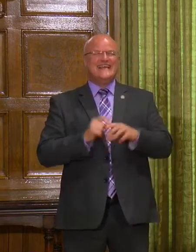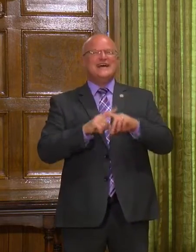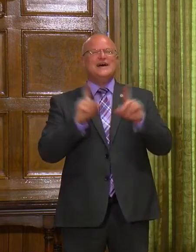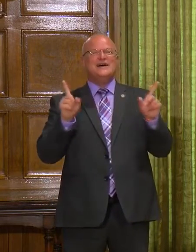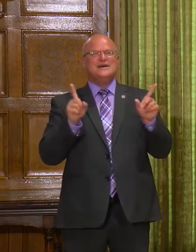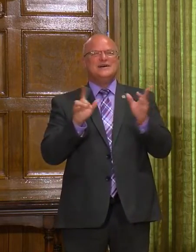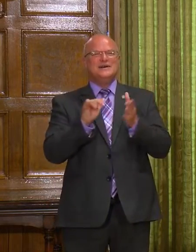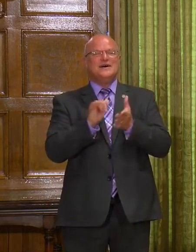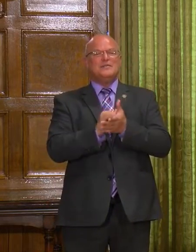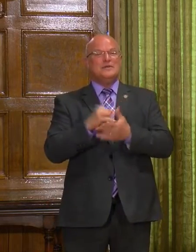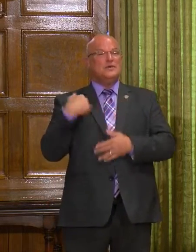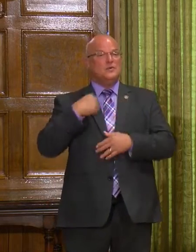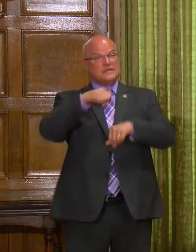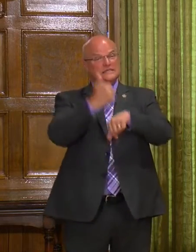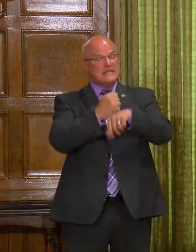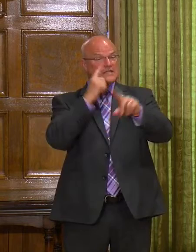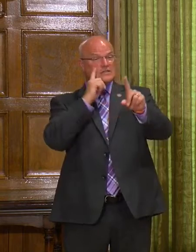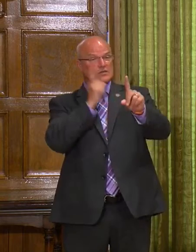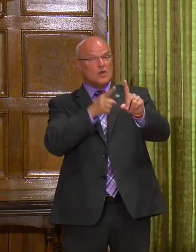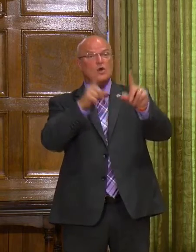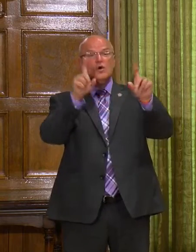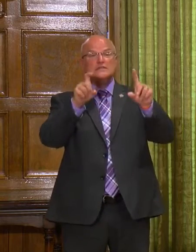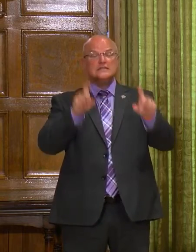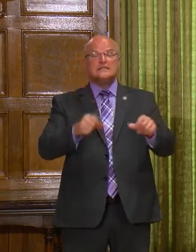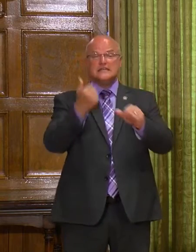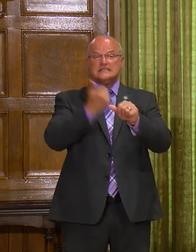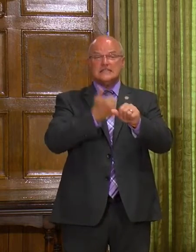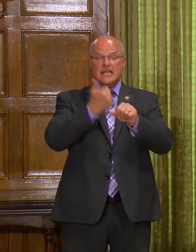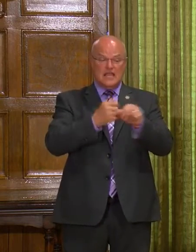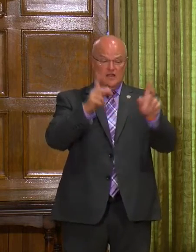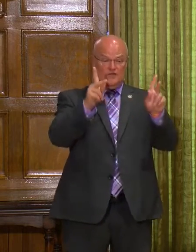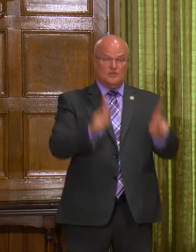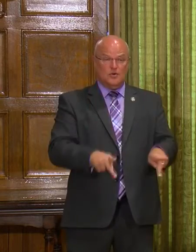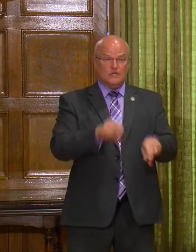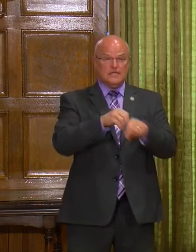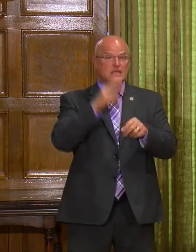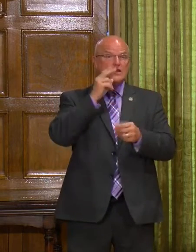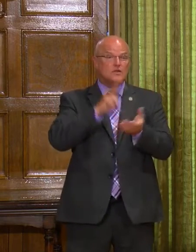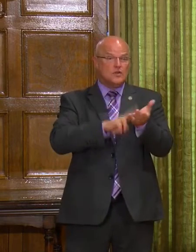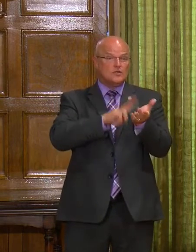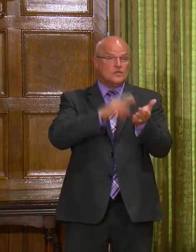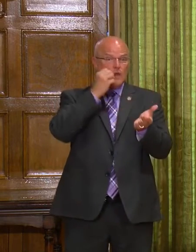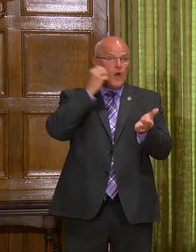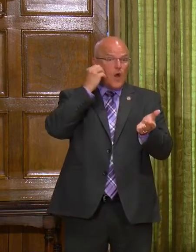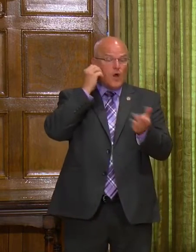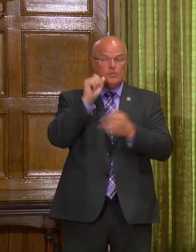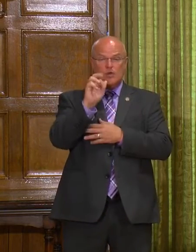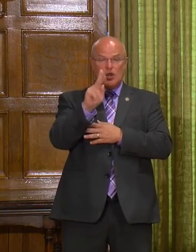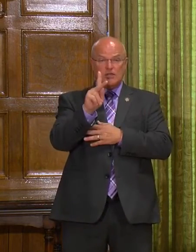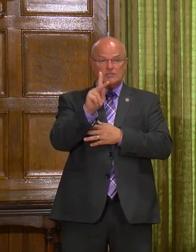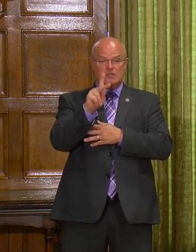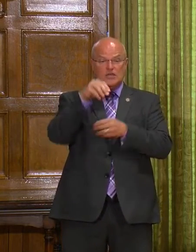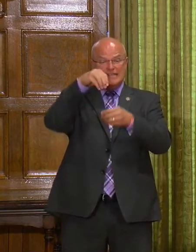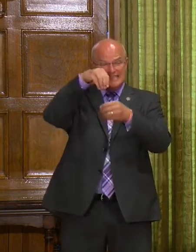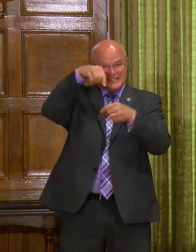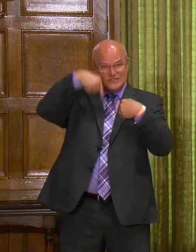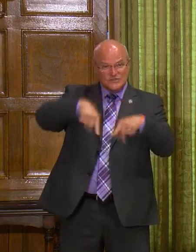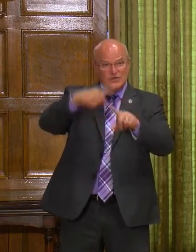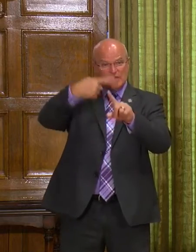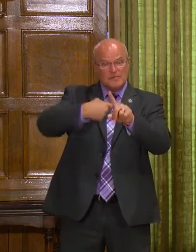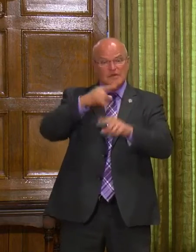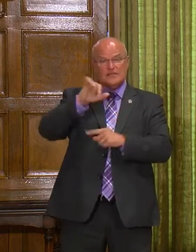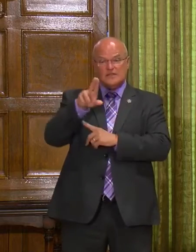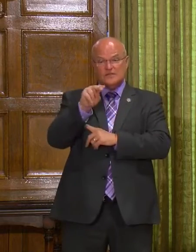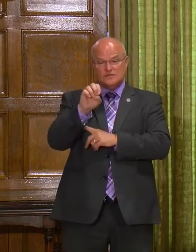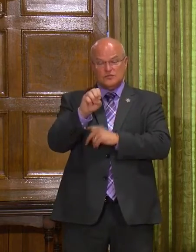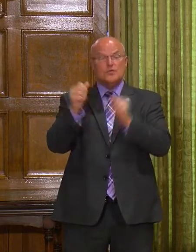But we set as a goal to test every resident in a nursing home in Arkansas in June, along with the staff. And this